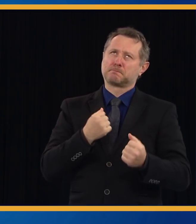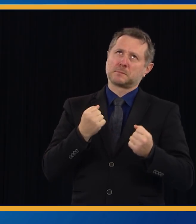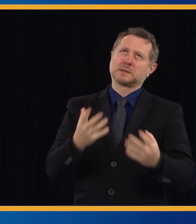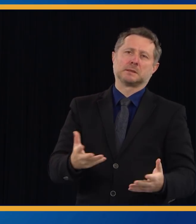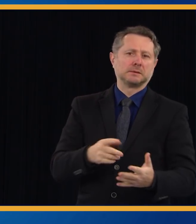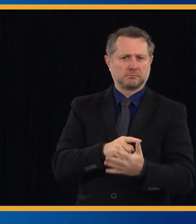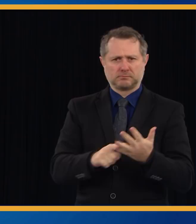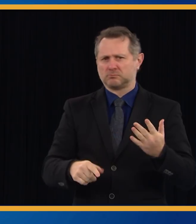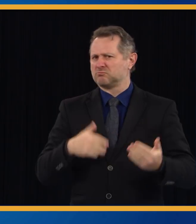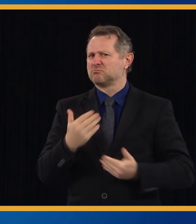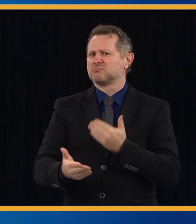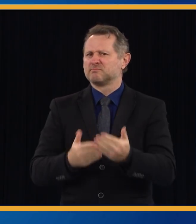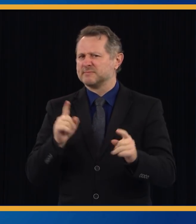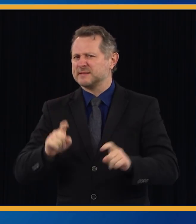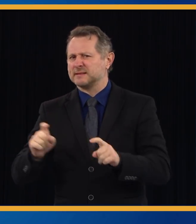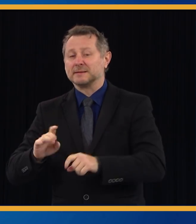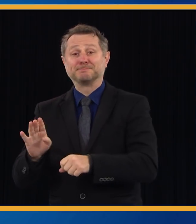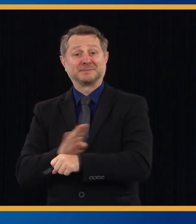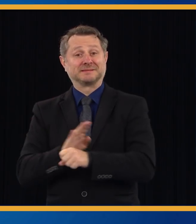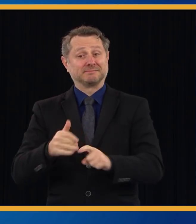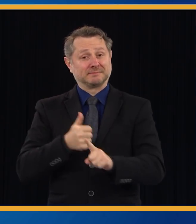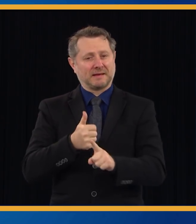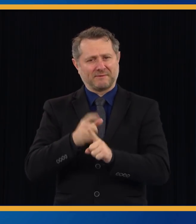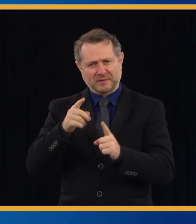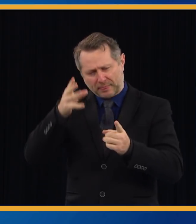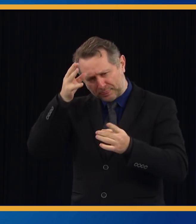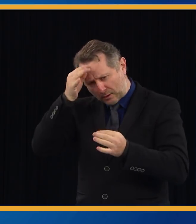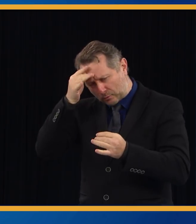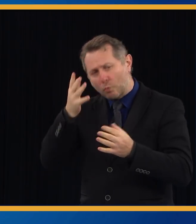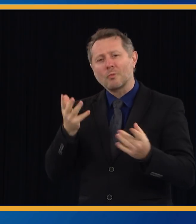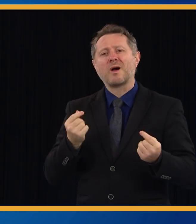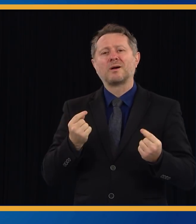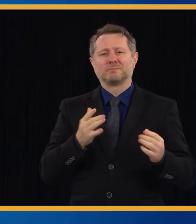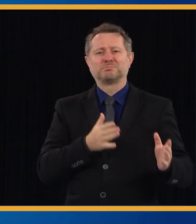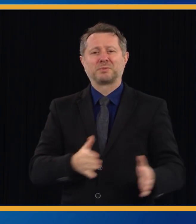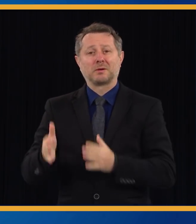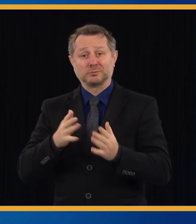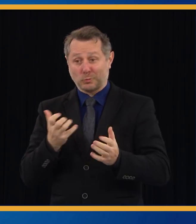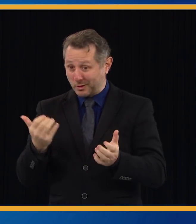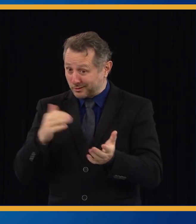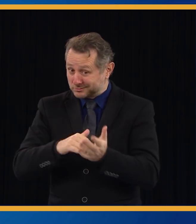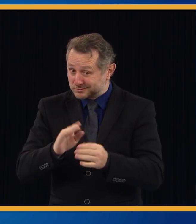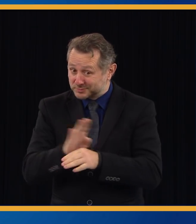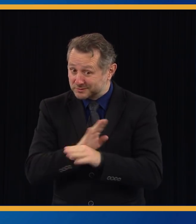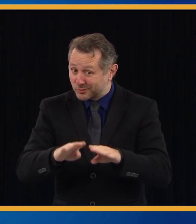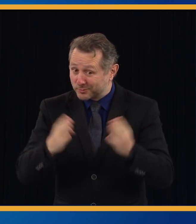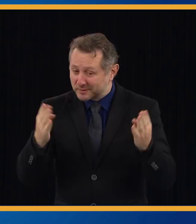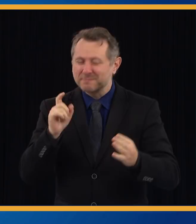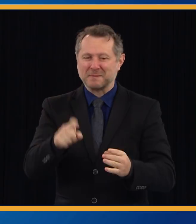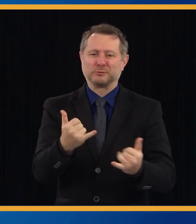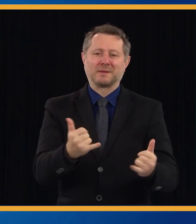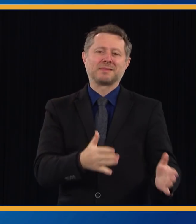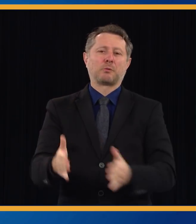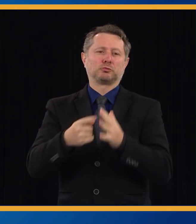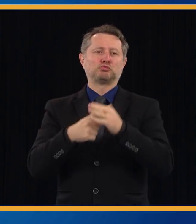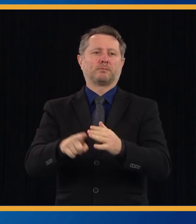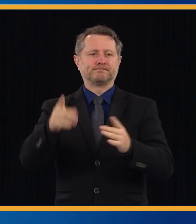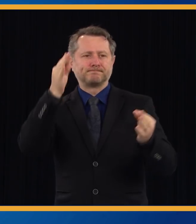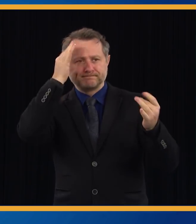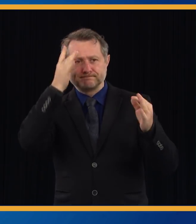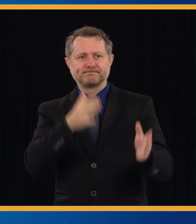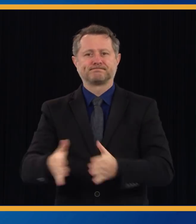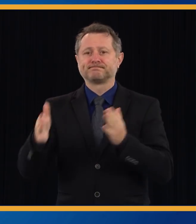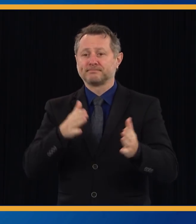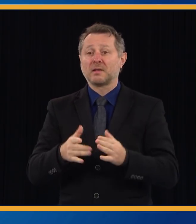for businesses to consider that want to reopen quickly. And again, it's between the